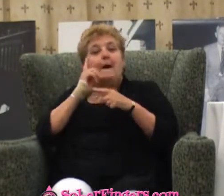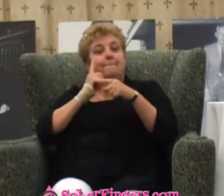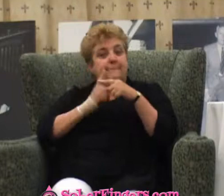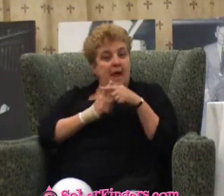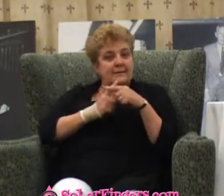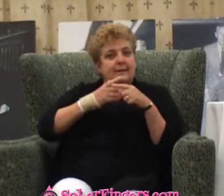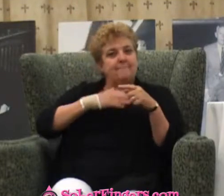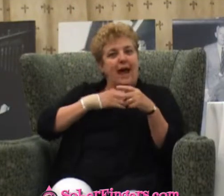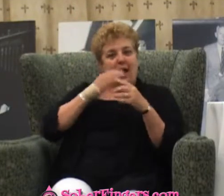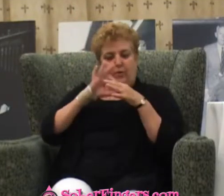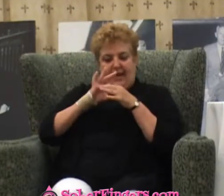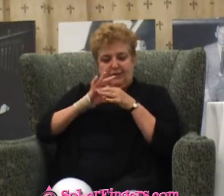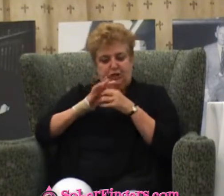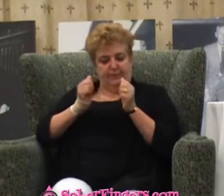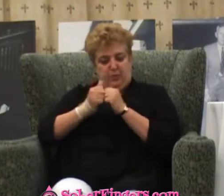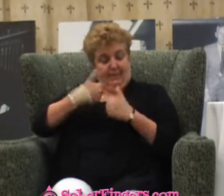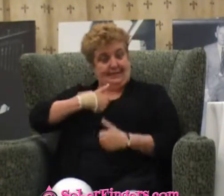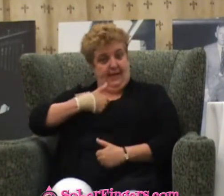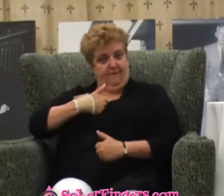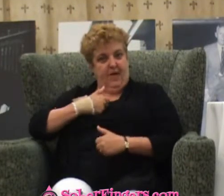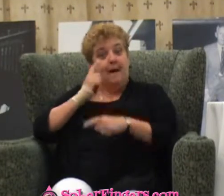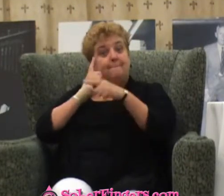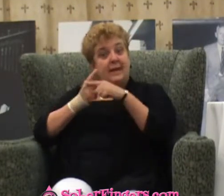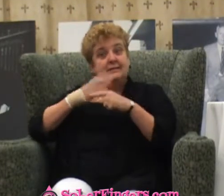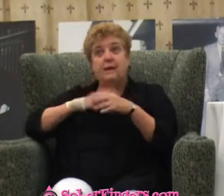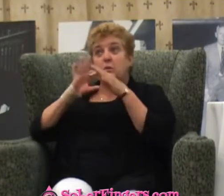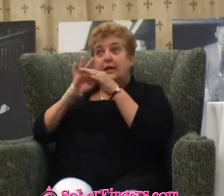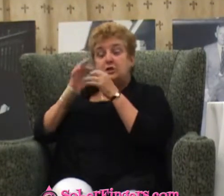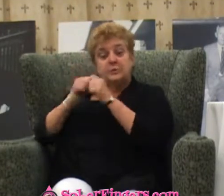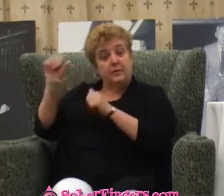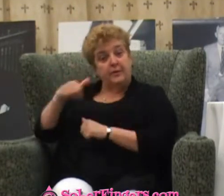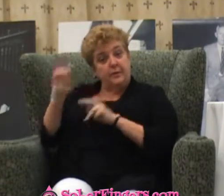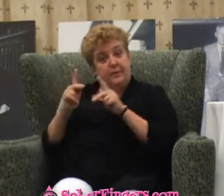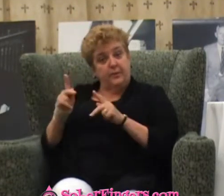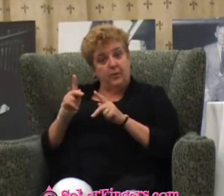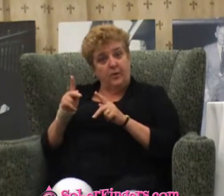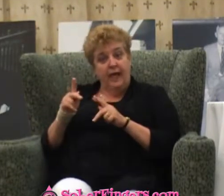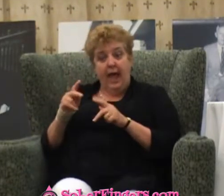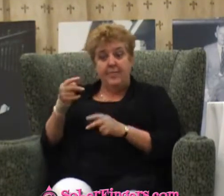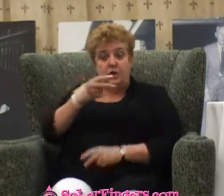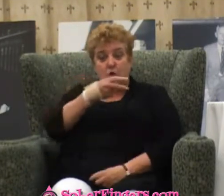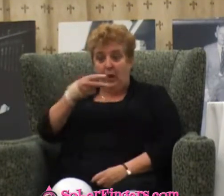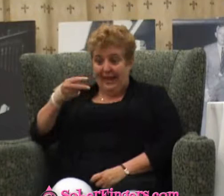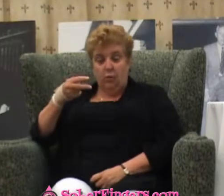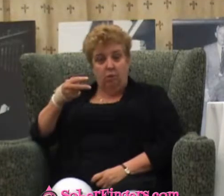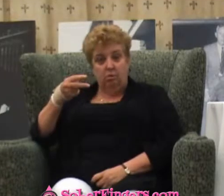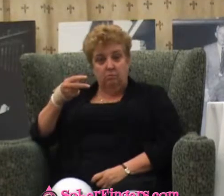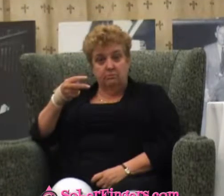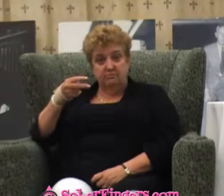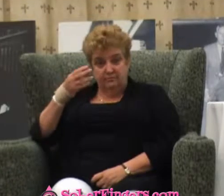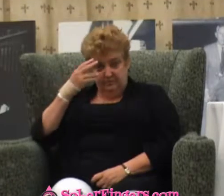self plus my relationship with others, and you put an equal sign under it, it's simple math. You know what it equals, right? Detox.